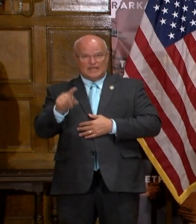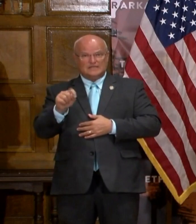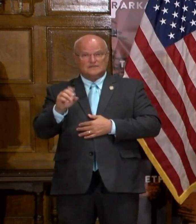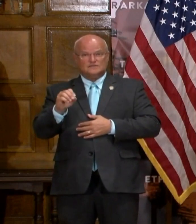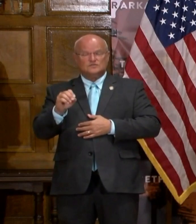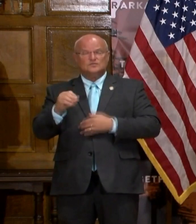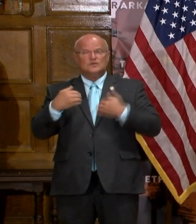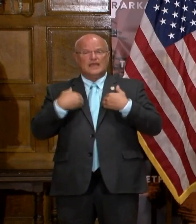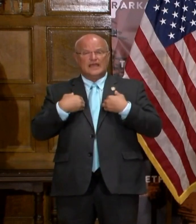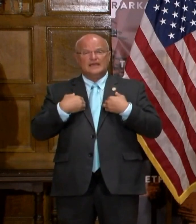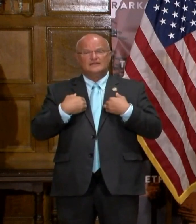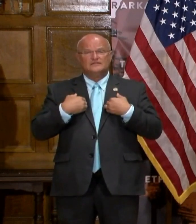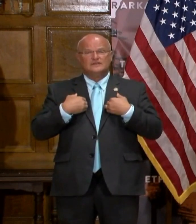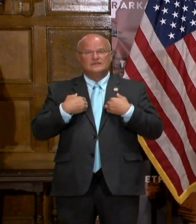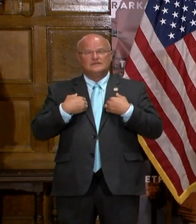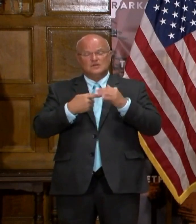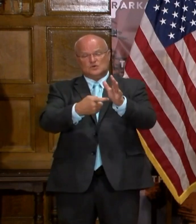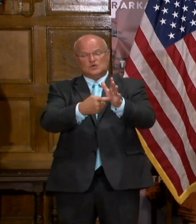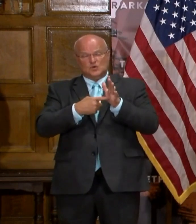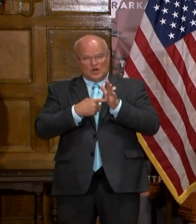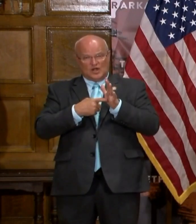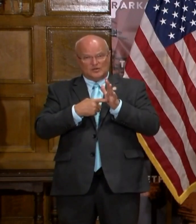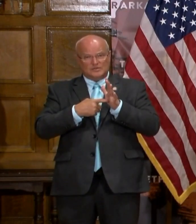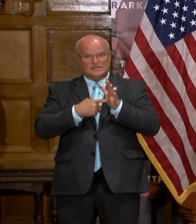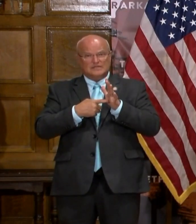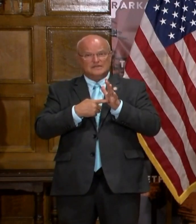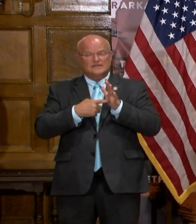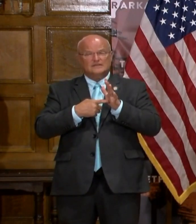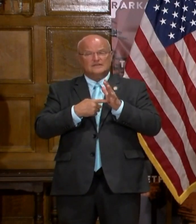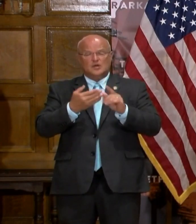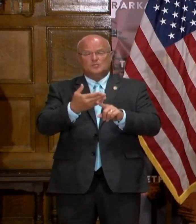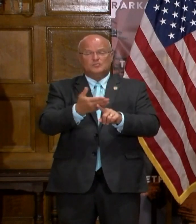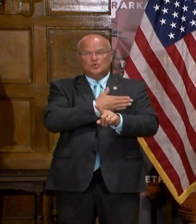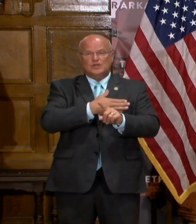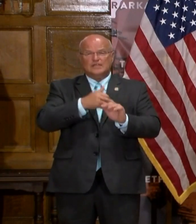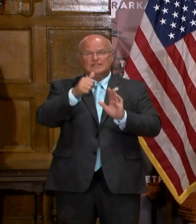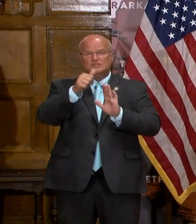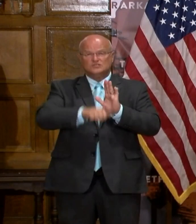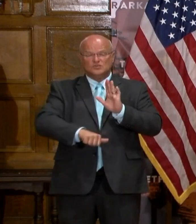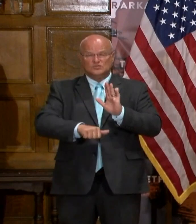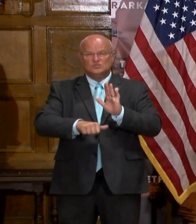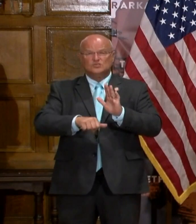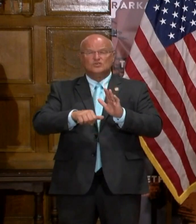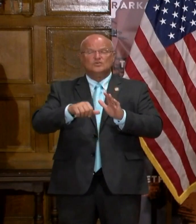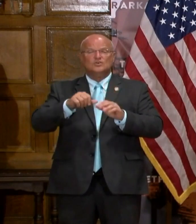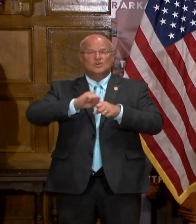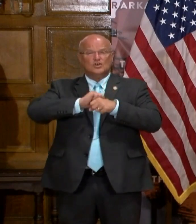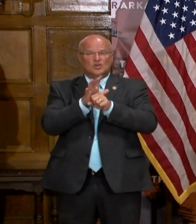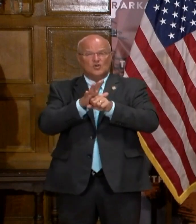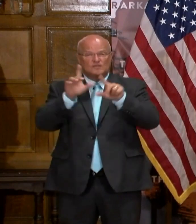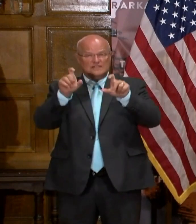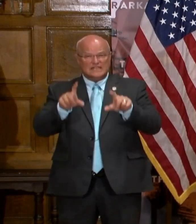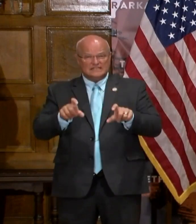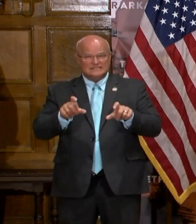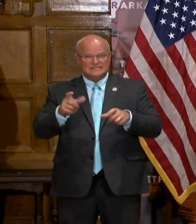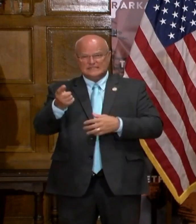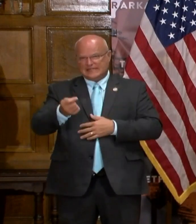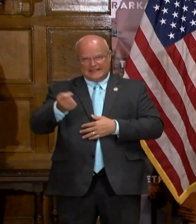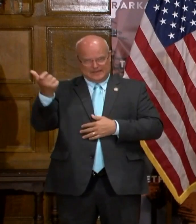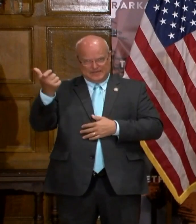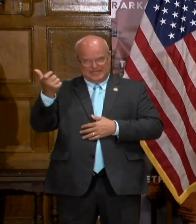to perform the requirement of pre-surgical COVID testing will be eliminated.